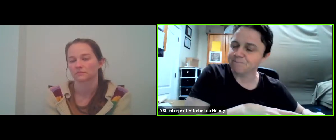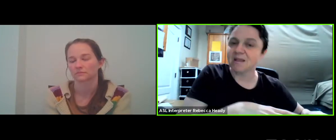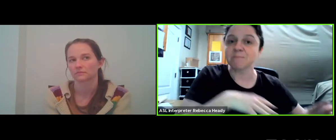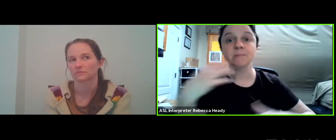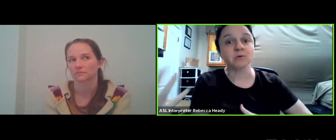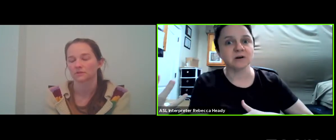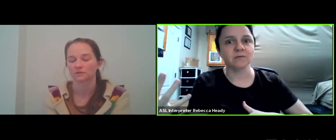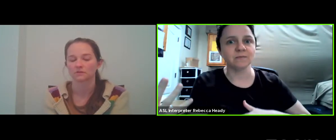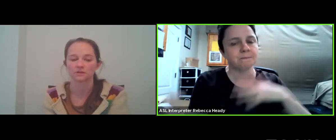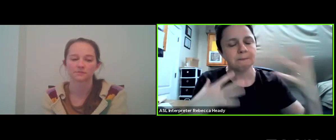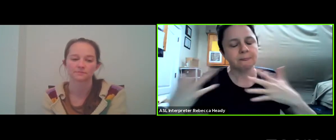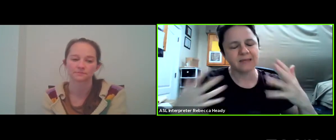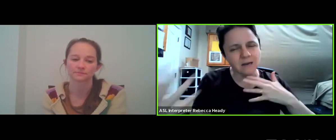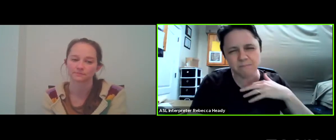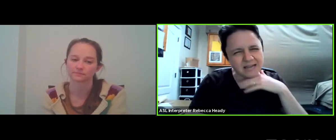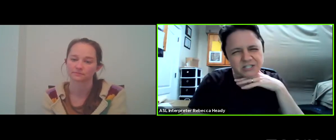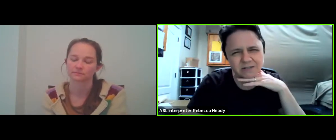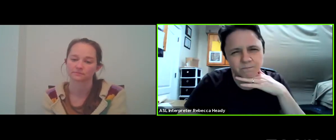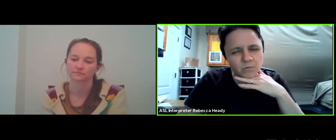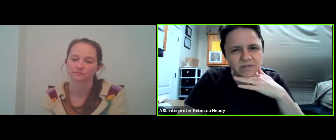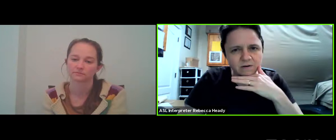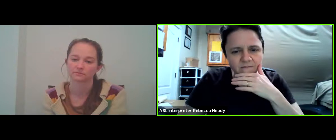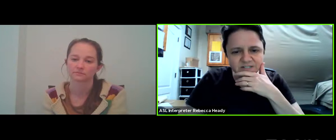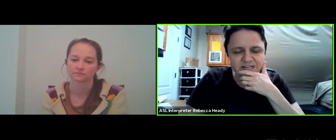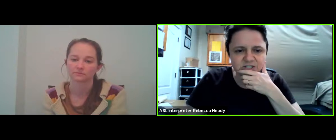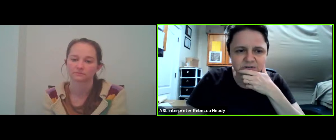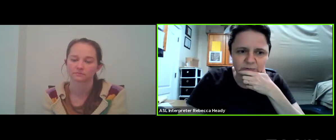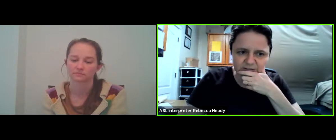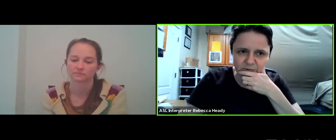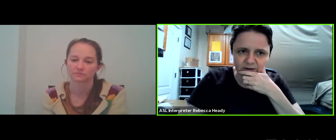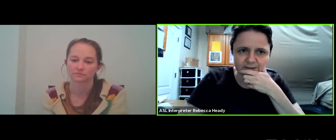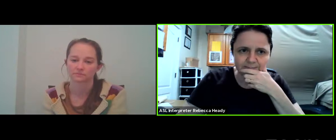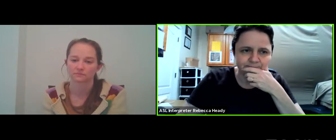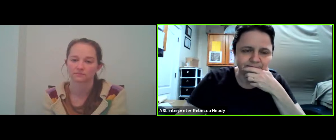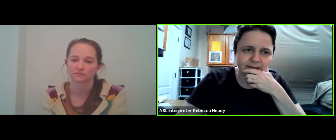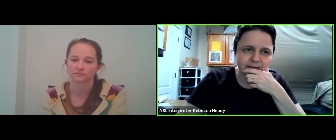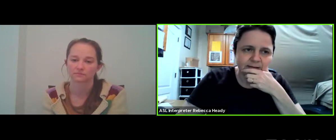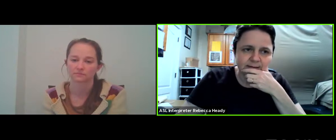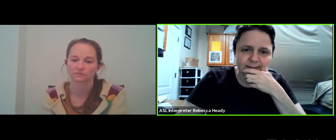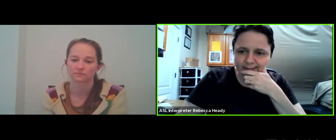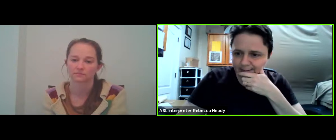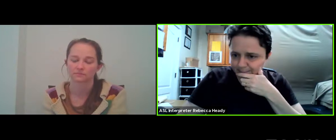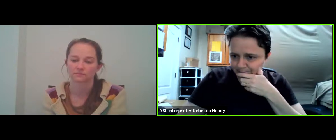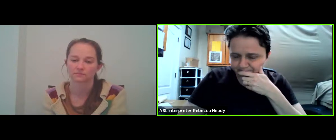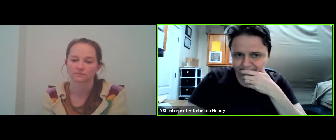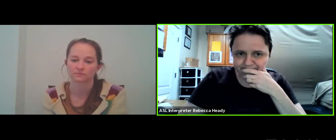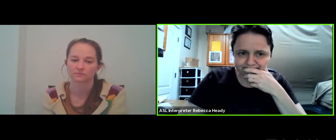either. And people don't get impatient with the conversation and what's going on.